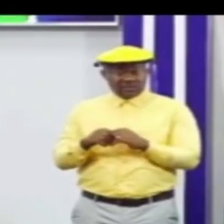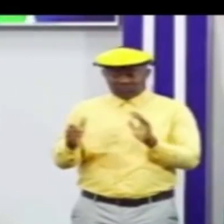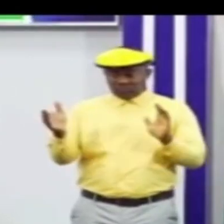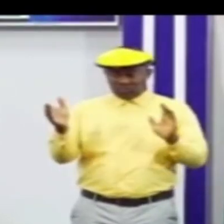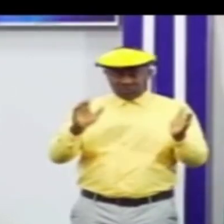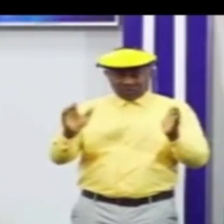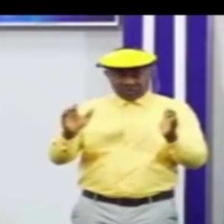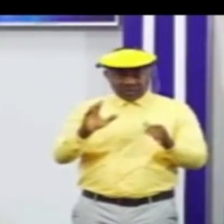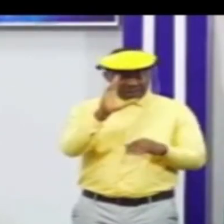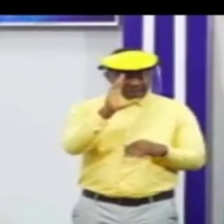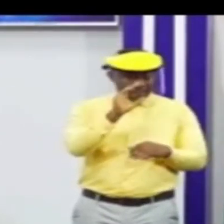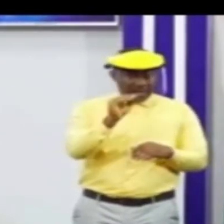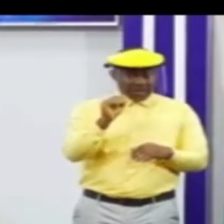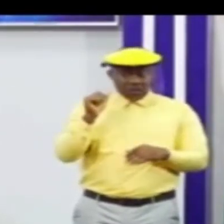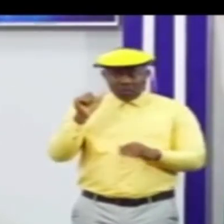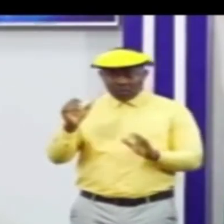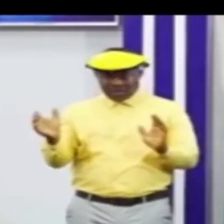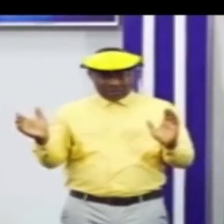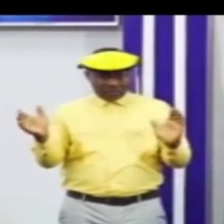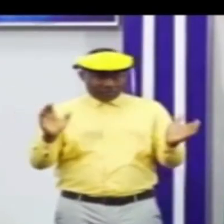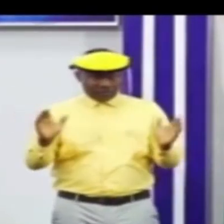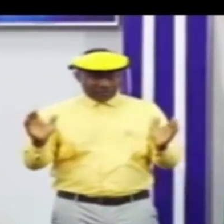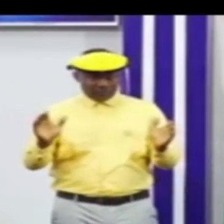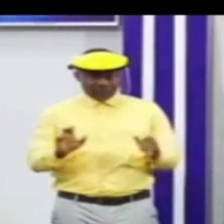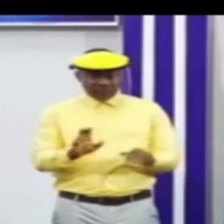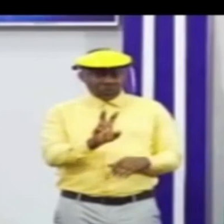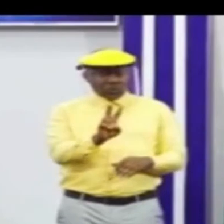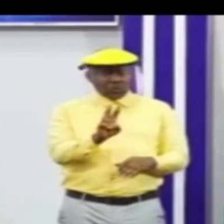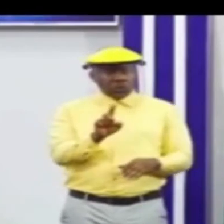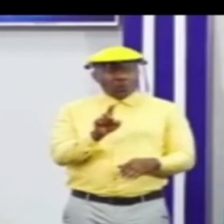to female is